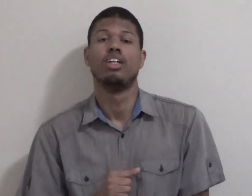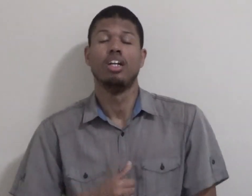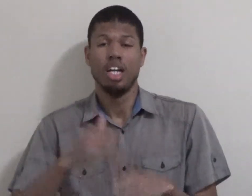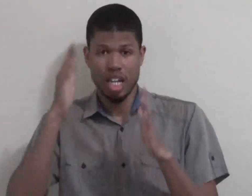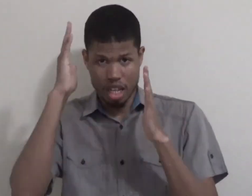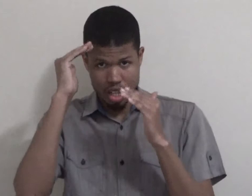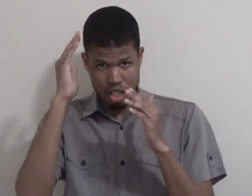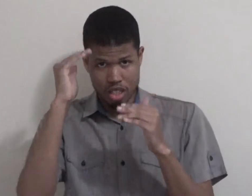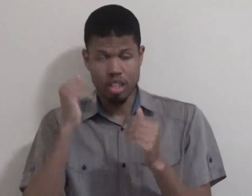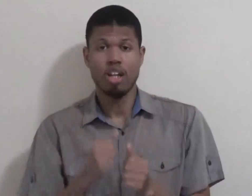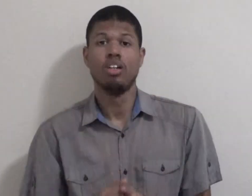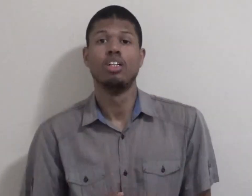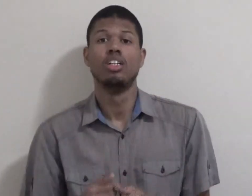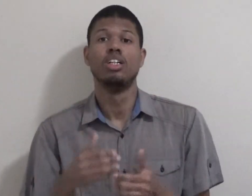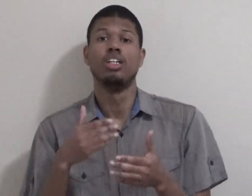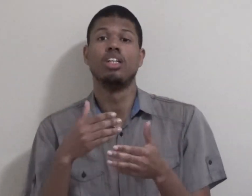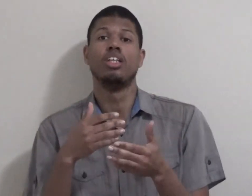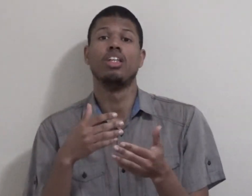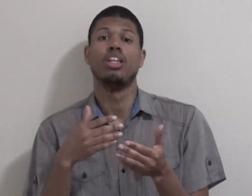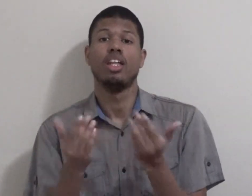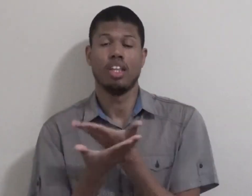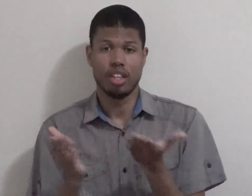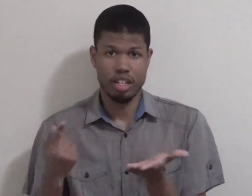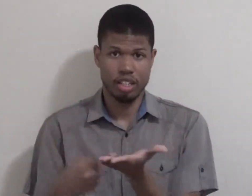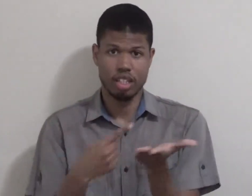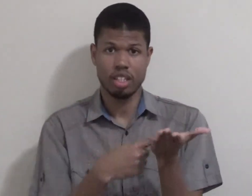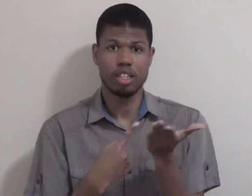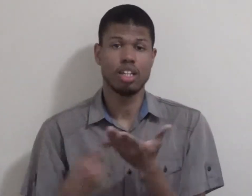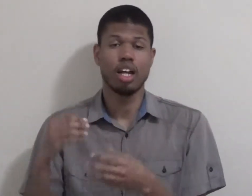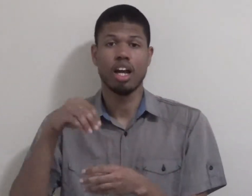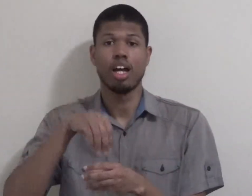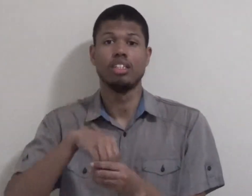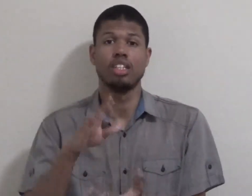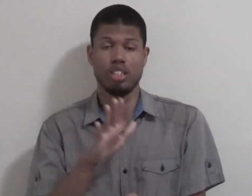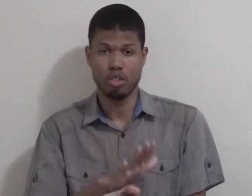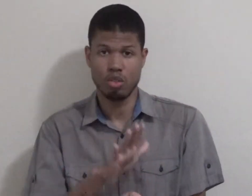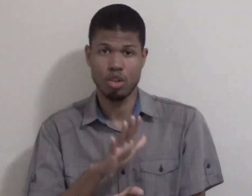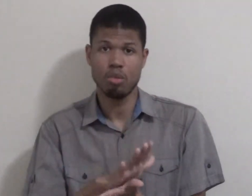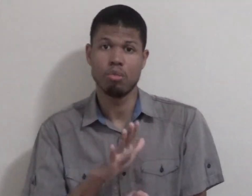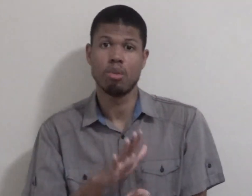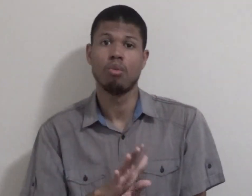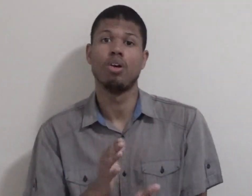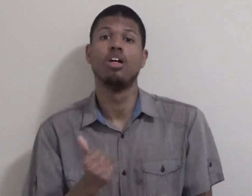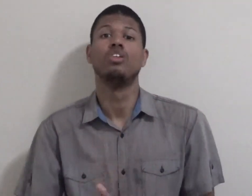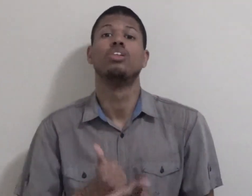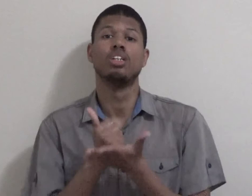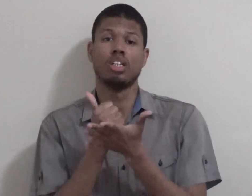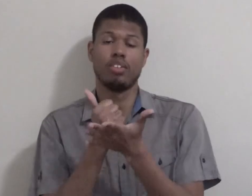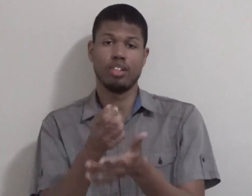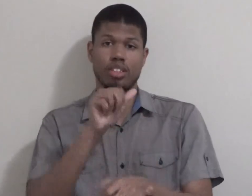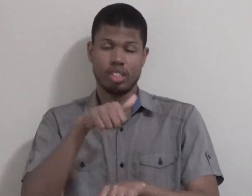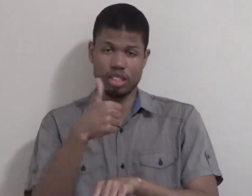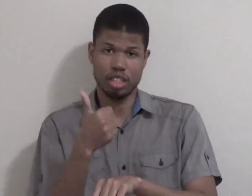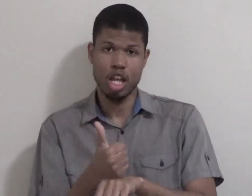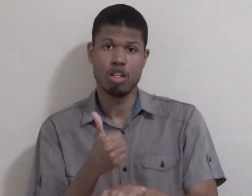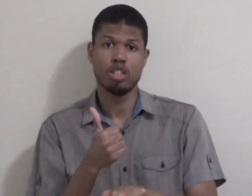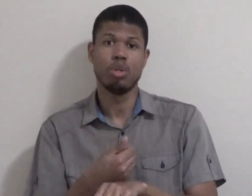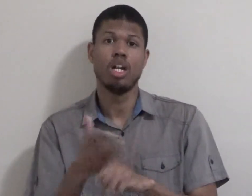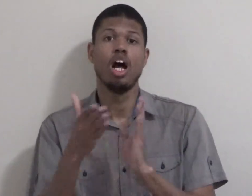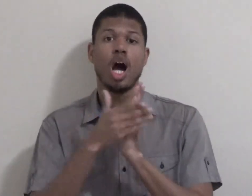this report will contribute to the establishment of professional level programs